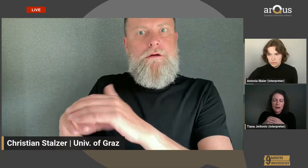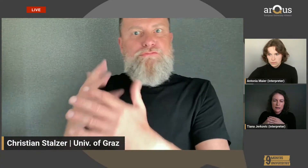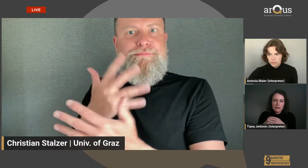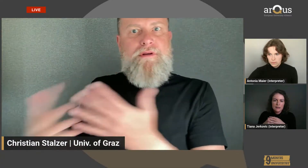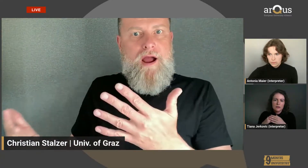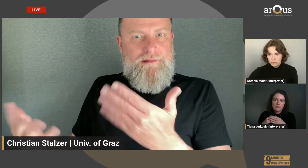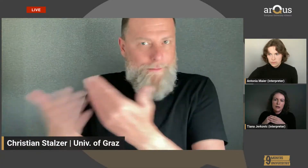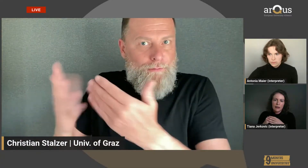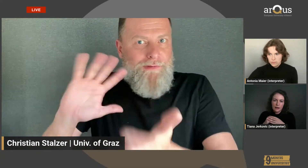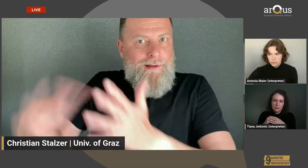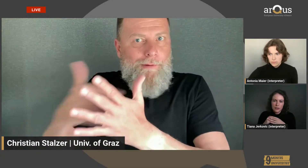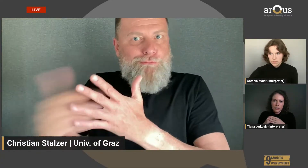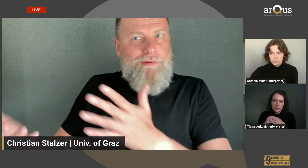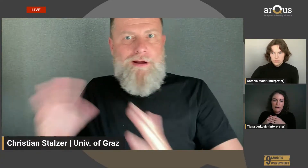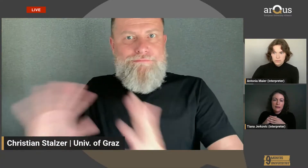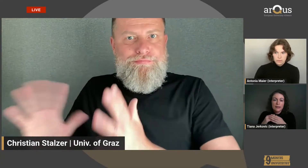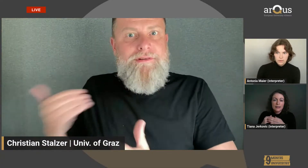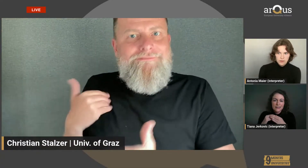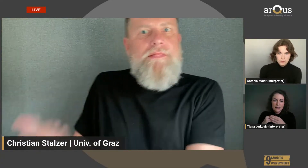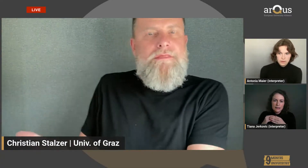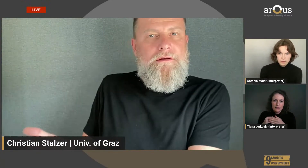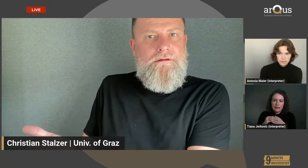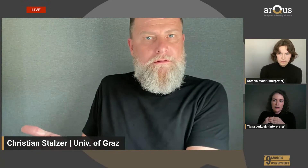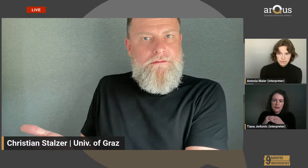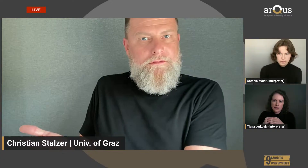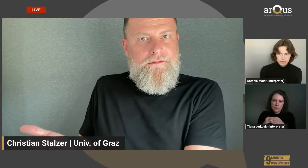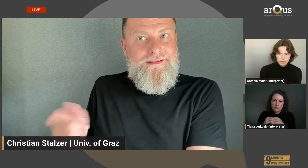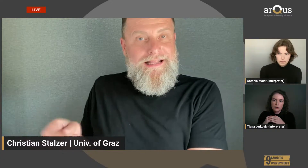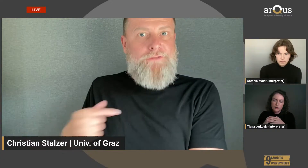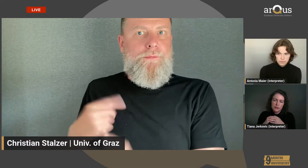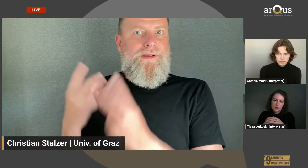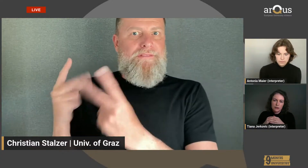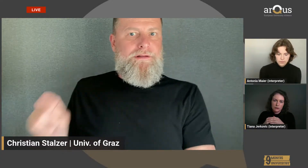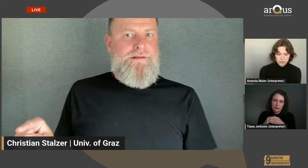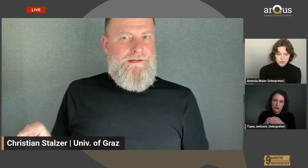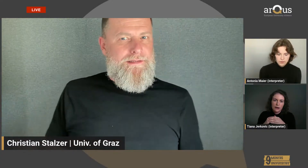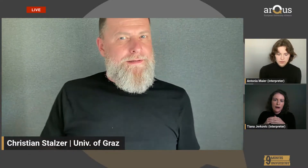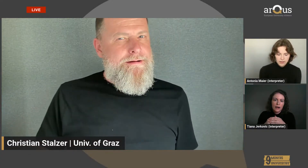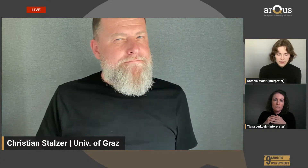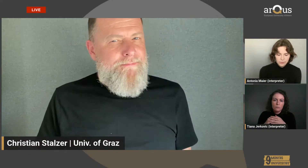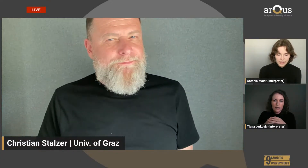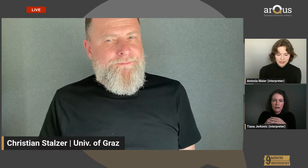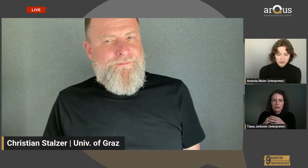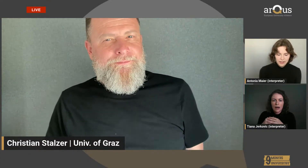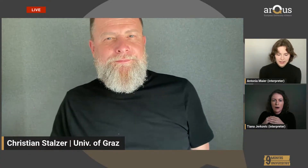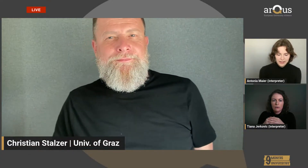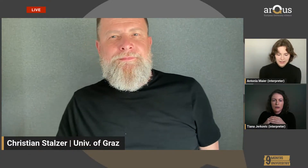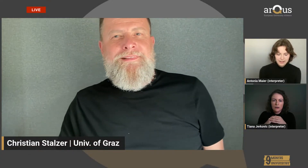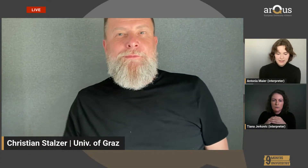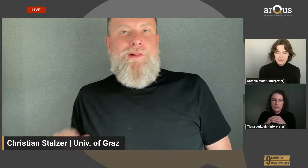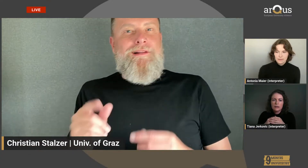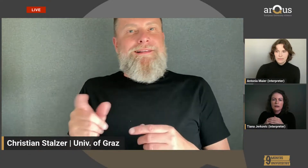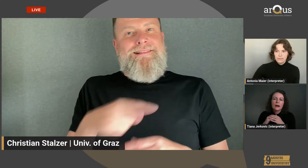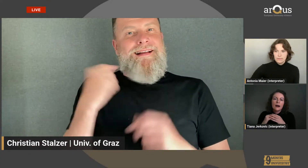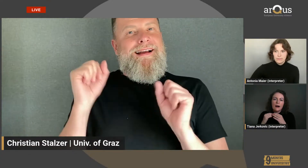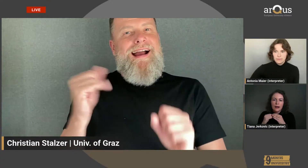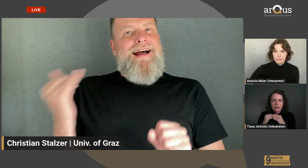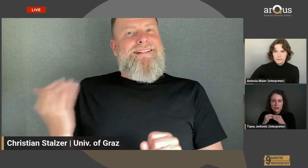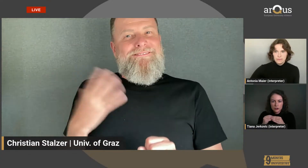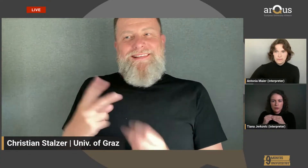ensure access to a language that is easily accessible to these children? And when and how can